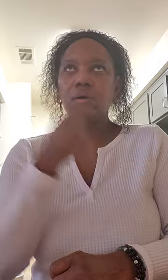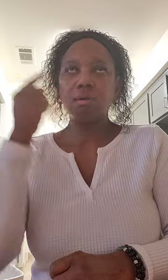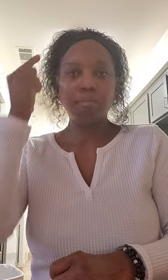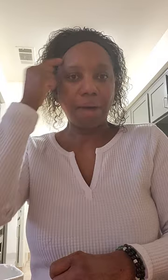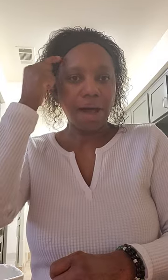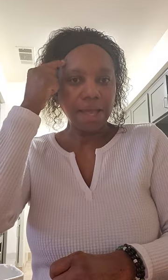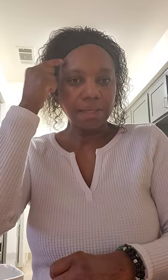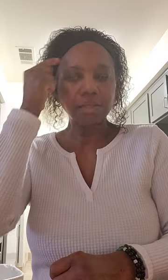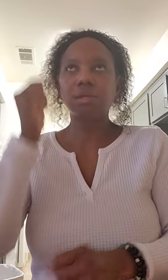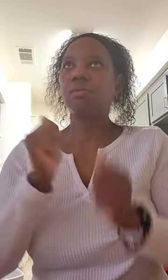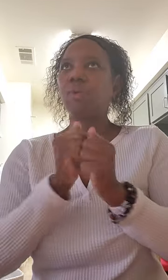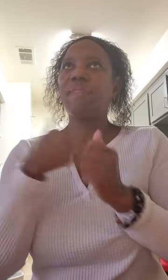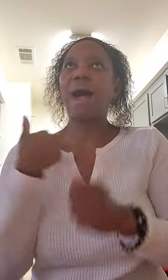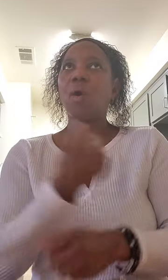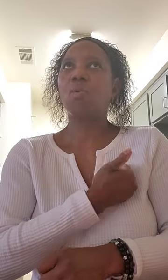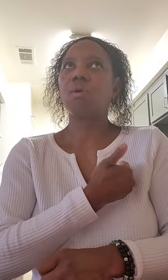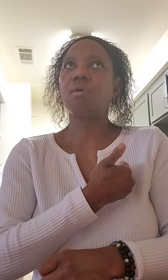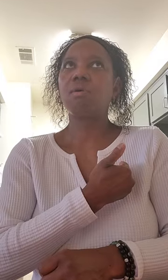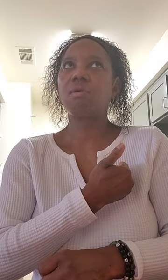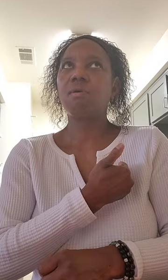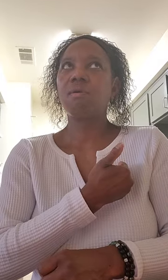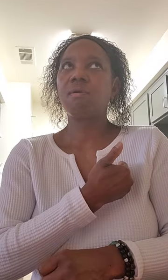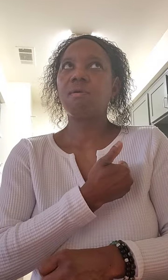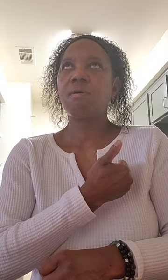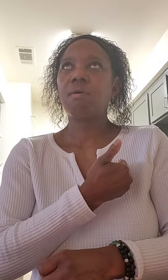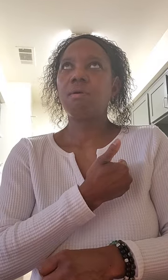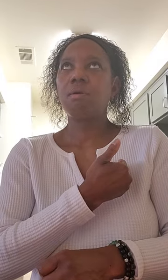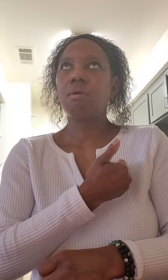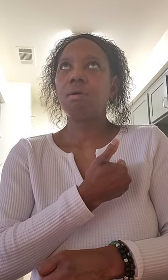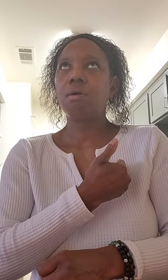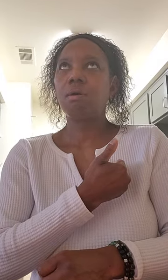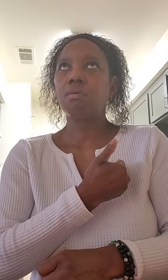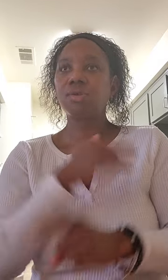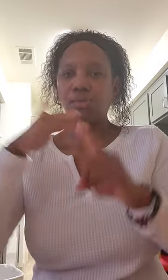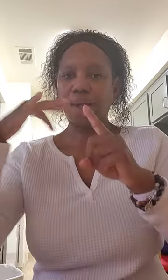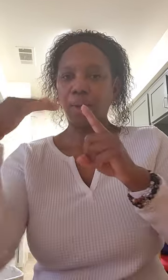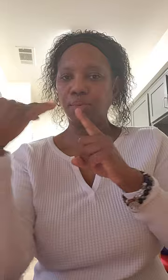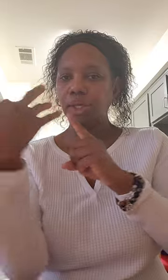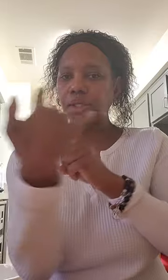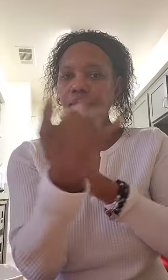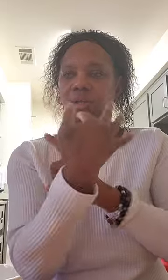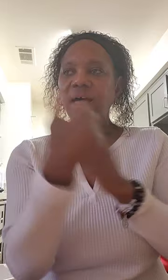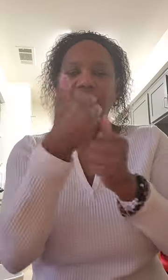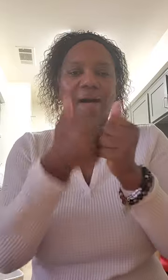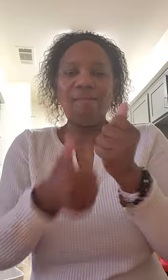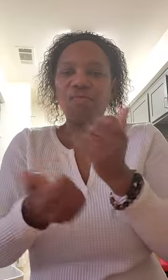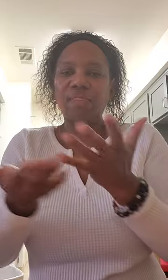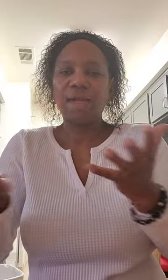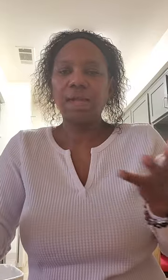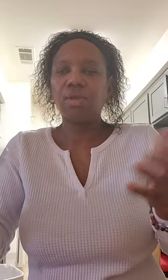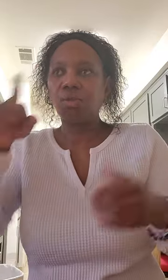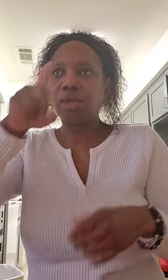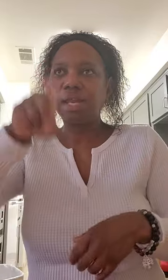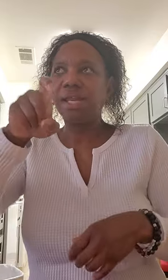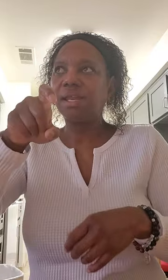mind with our surroundings with our you need